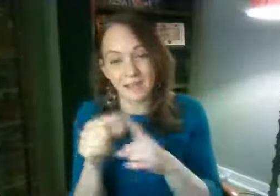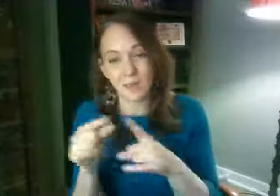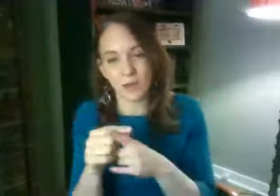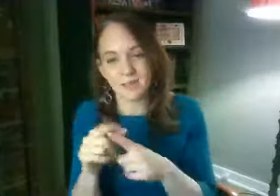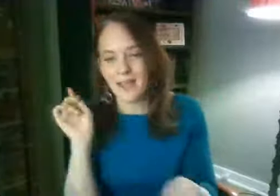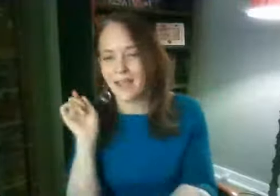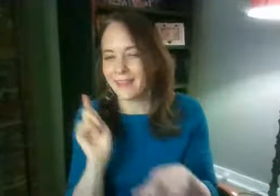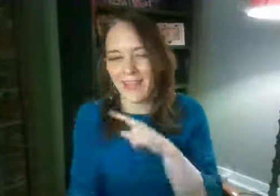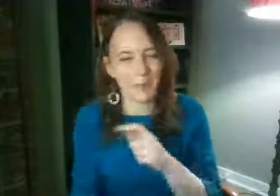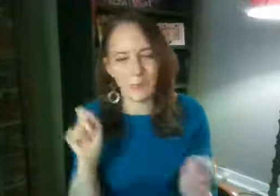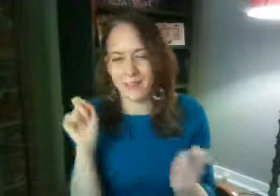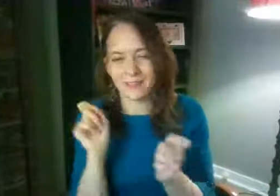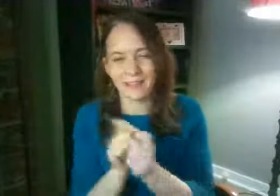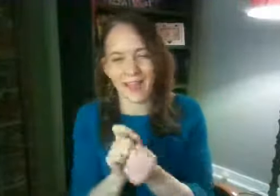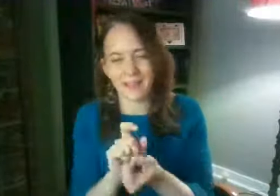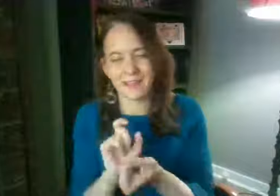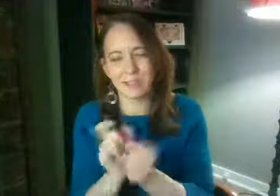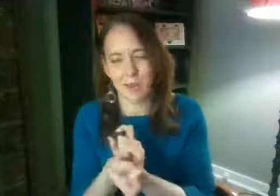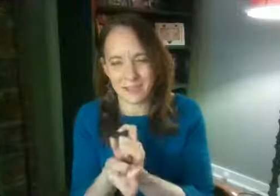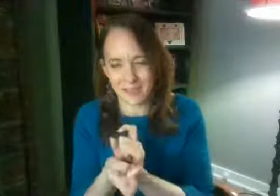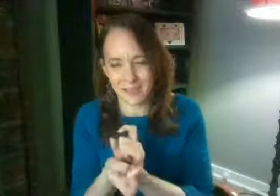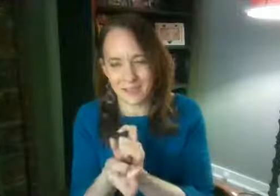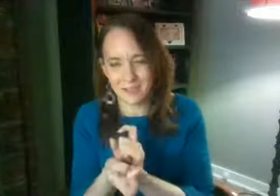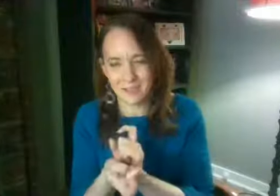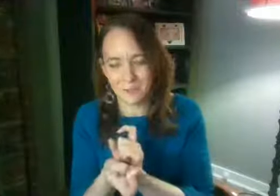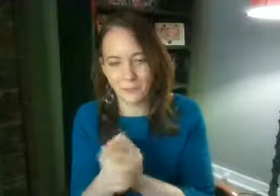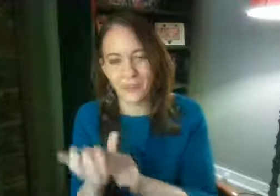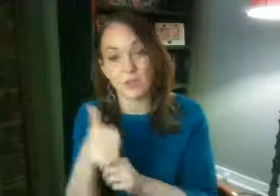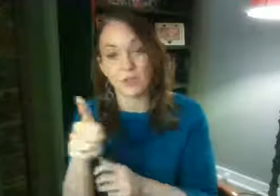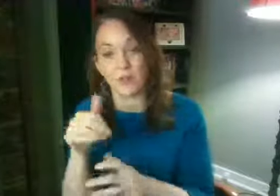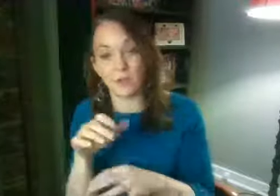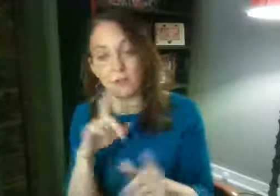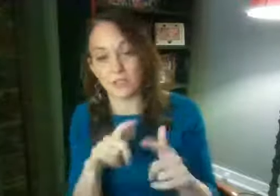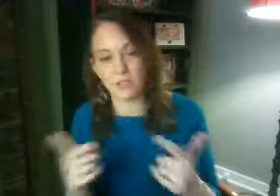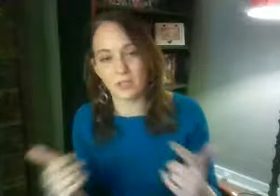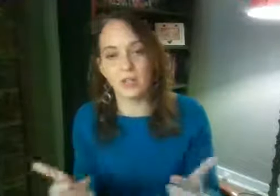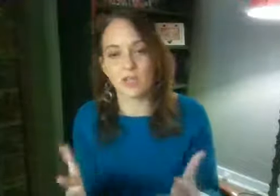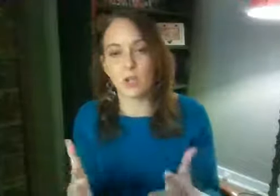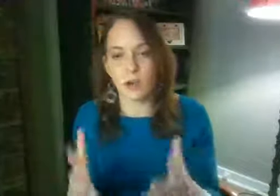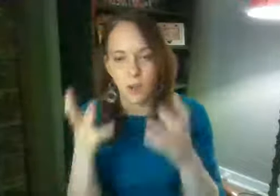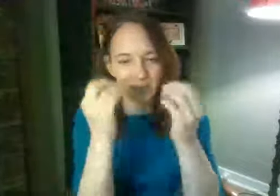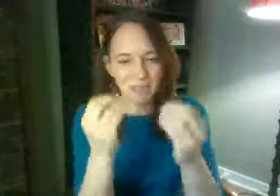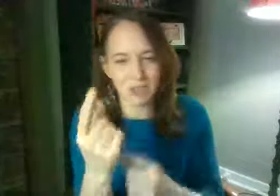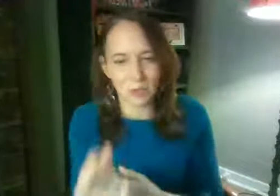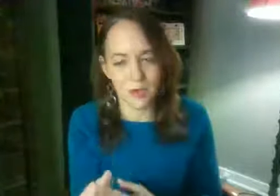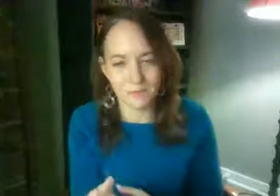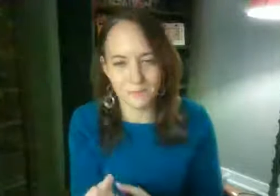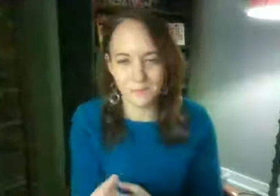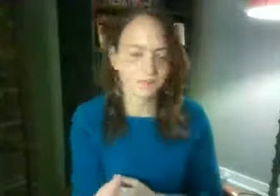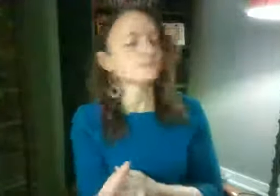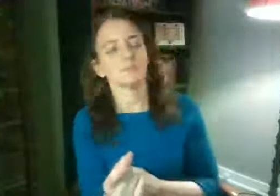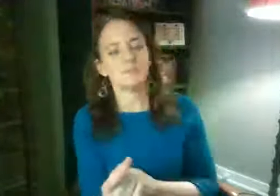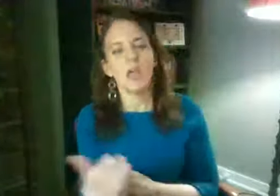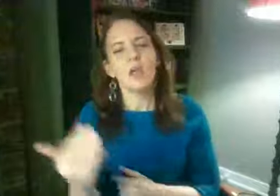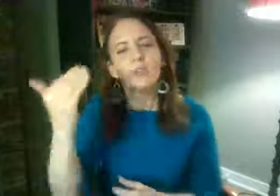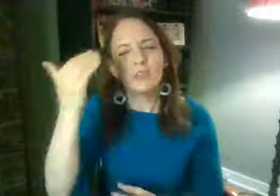has some words that can't be exactly translated into another language. So I want to teach you one. Do